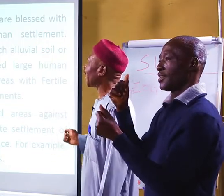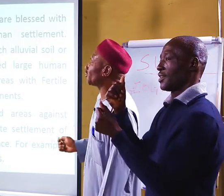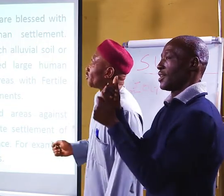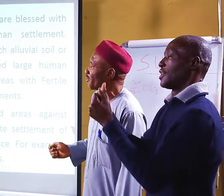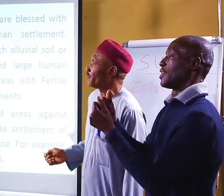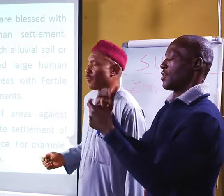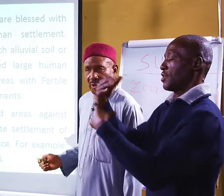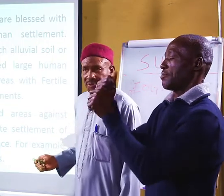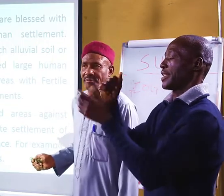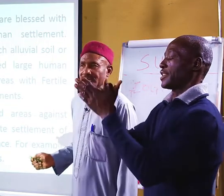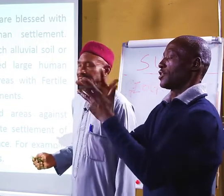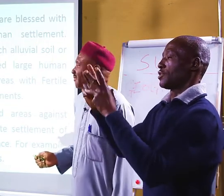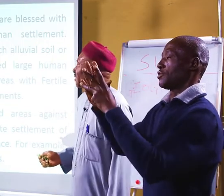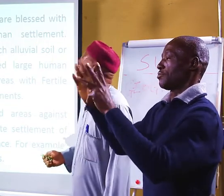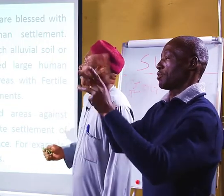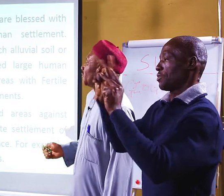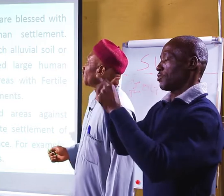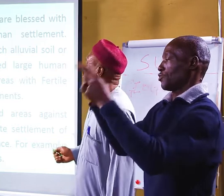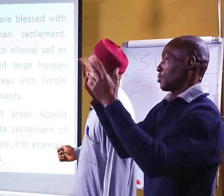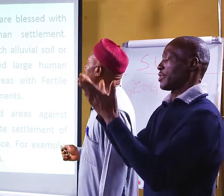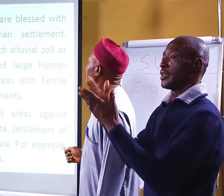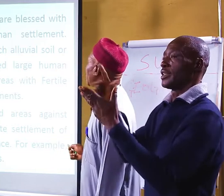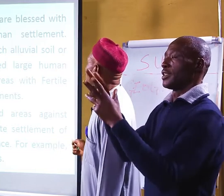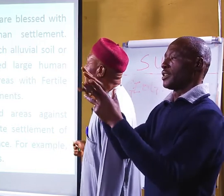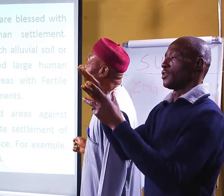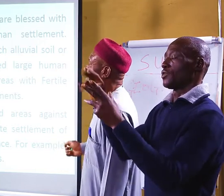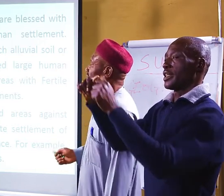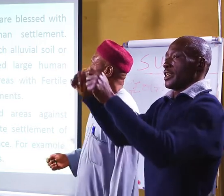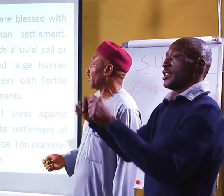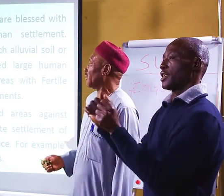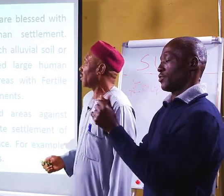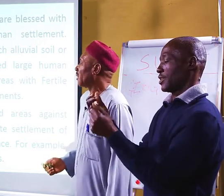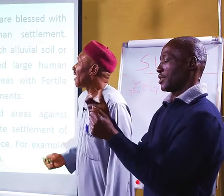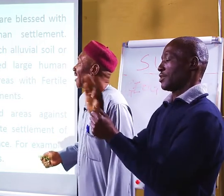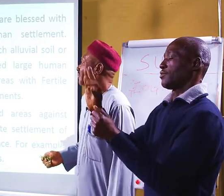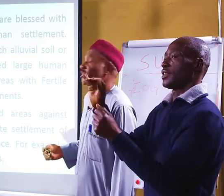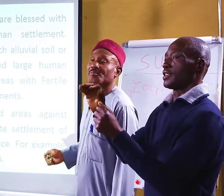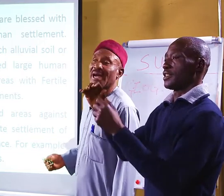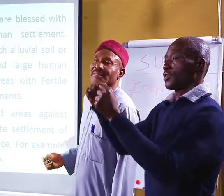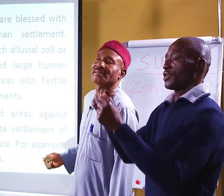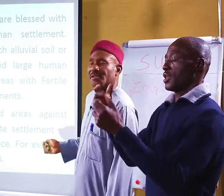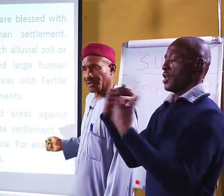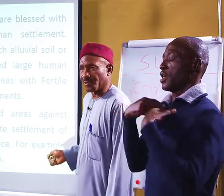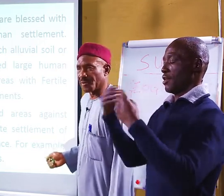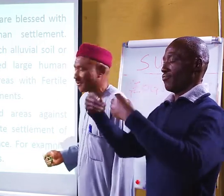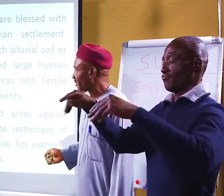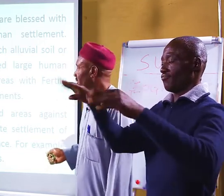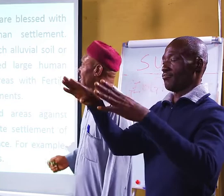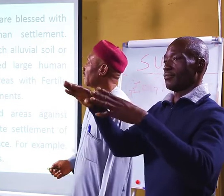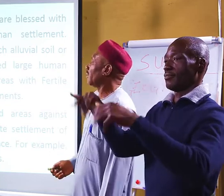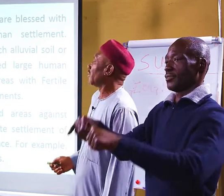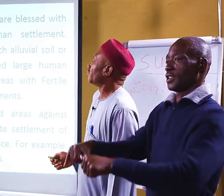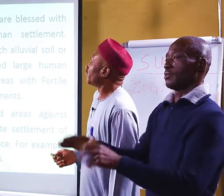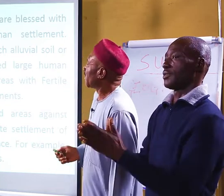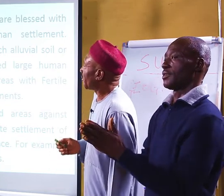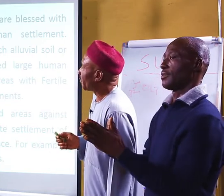host large human population. The rural area with fertile soil have dispersed settlements.